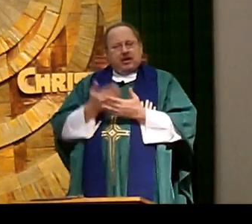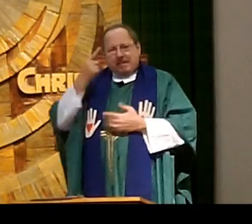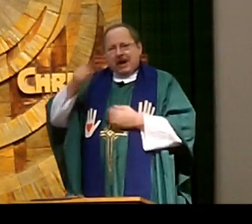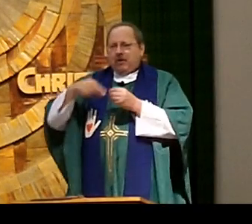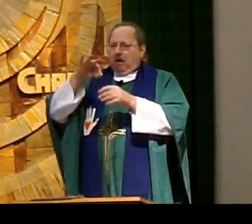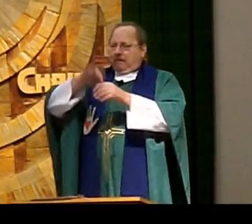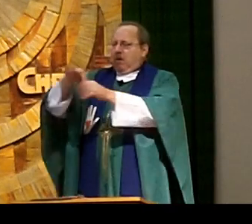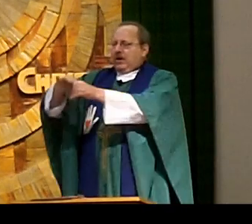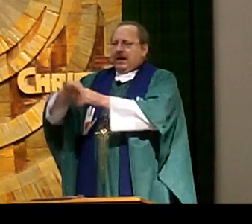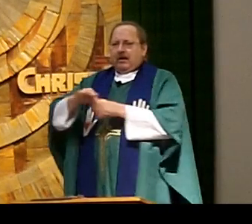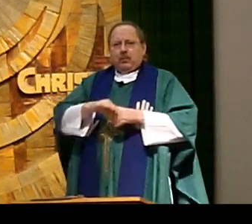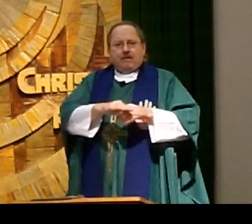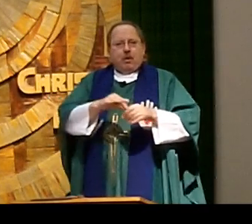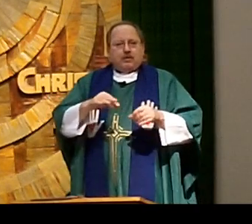good about voting. Vote.